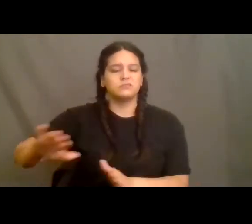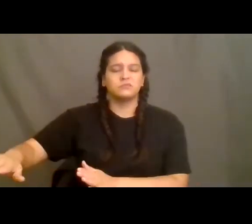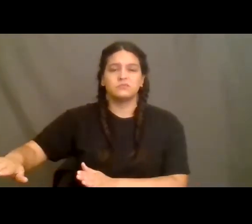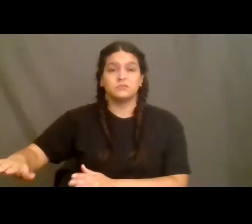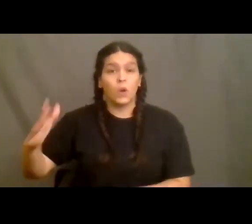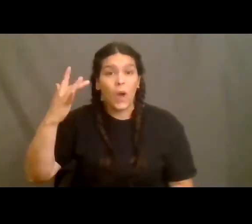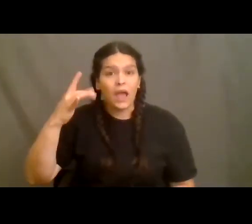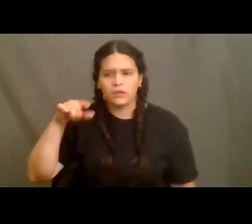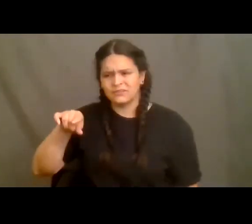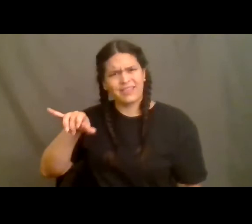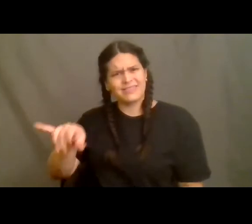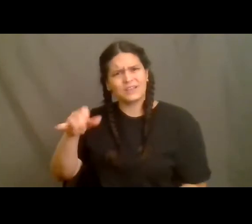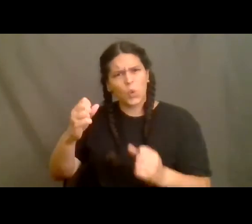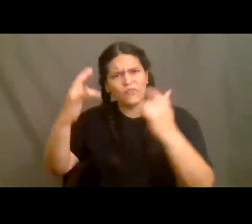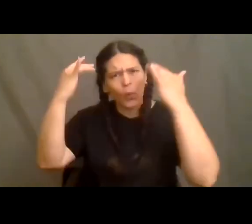overwhelming.